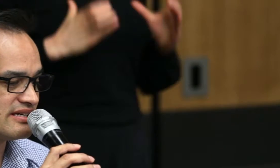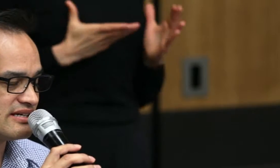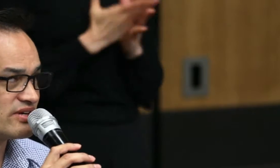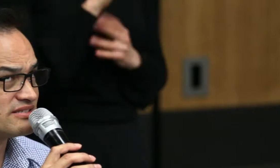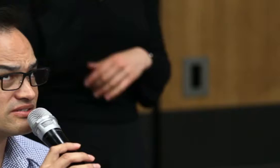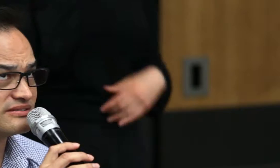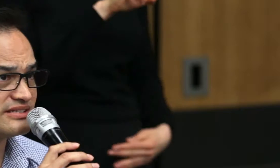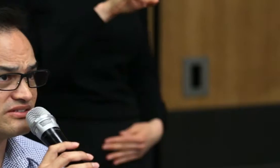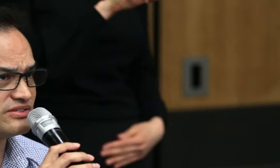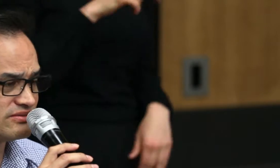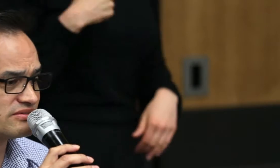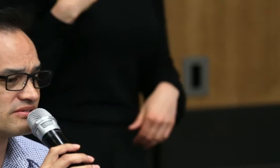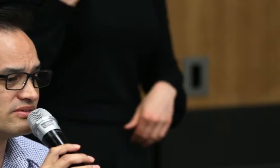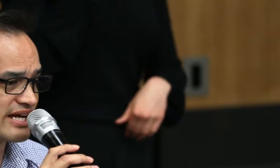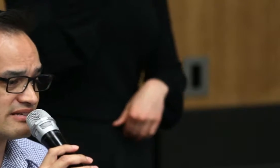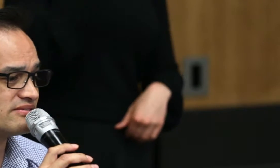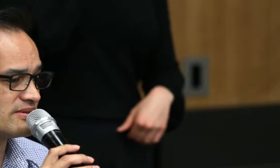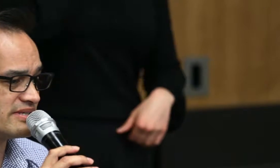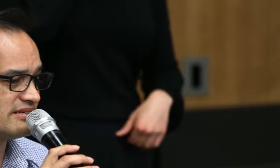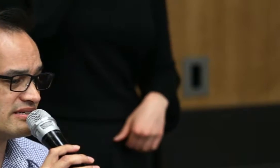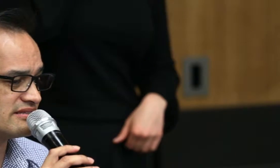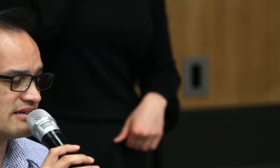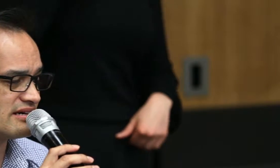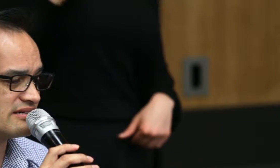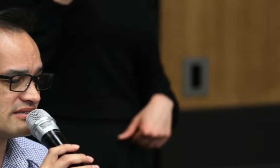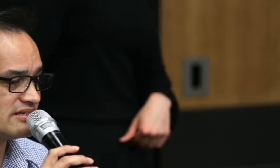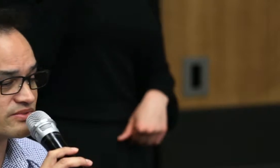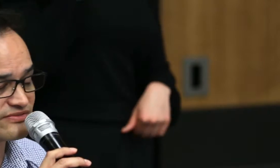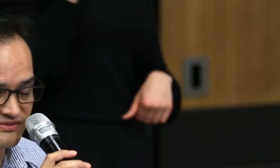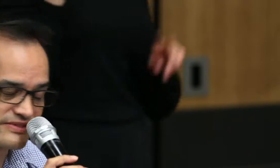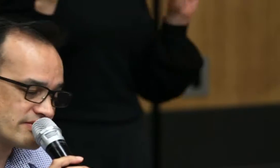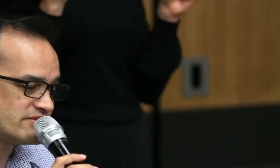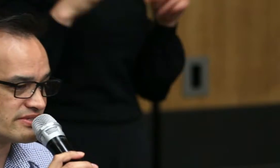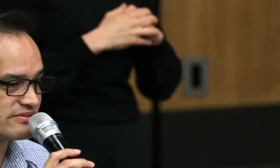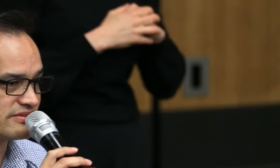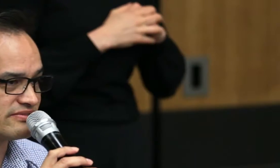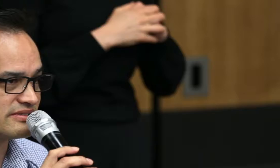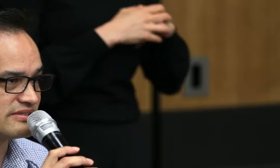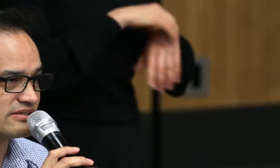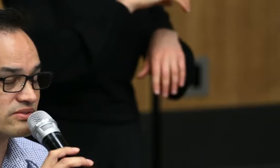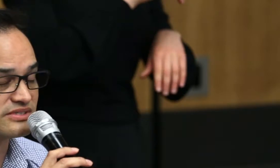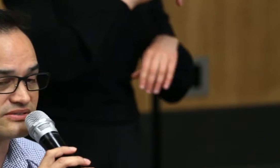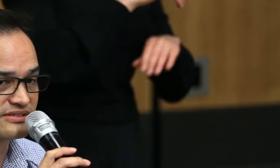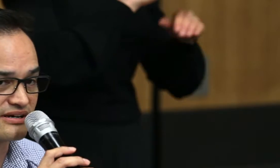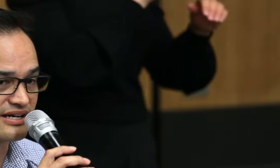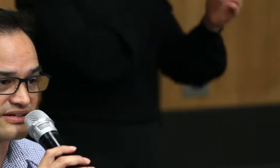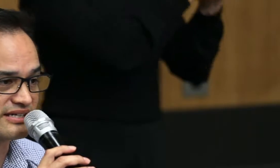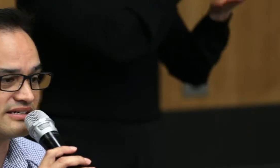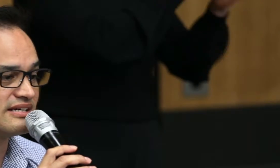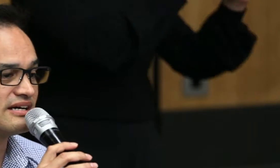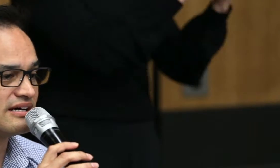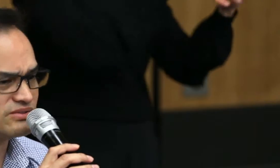We have a transitional age youth grant where we get kids referred to us to the different school districts in